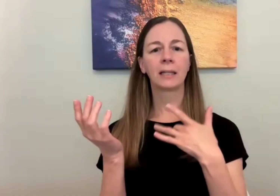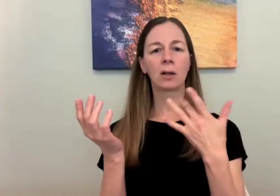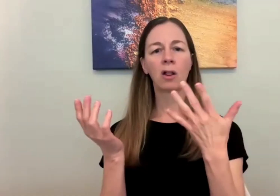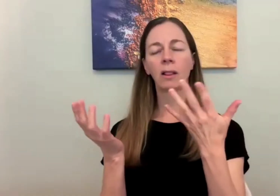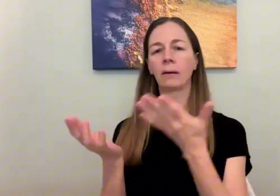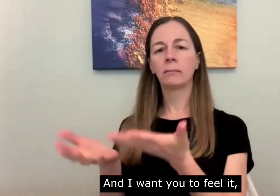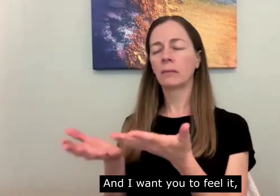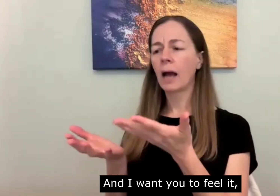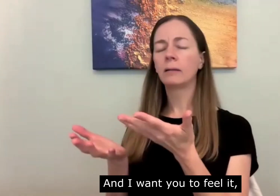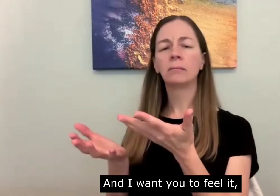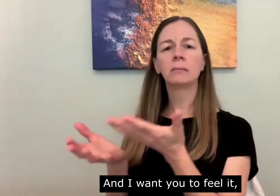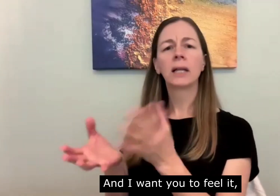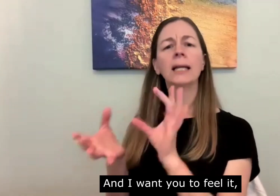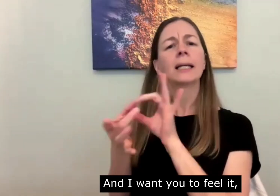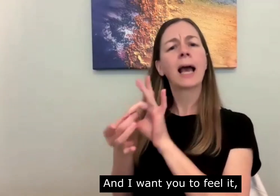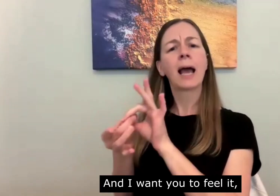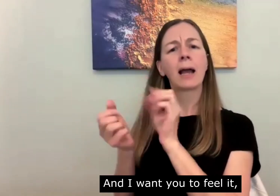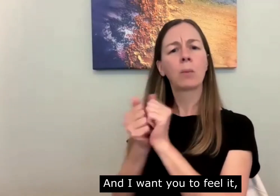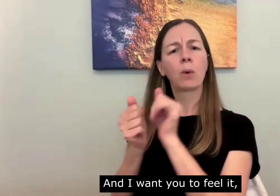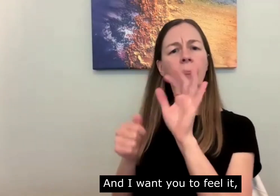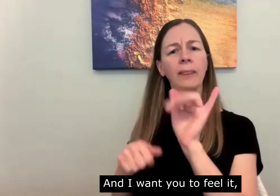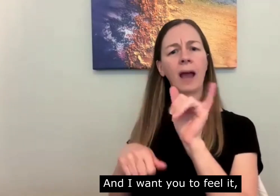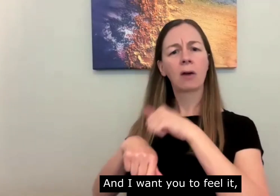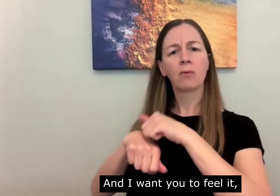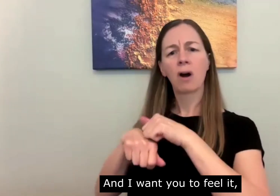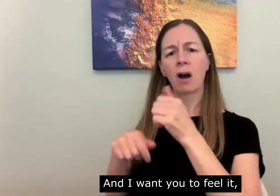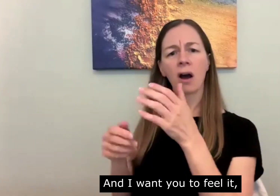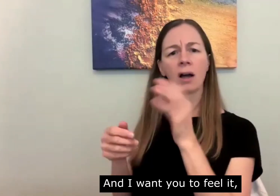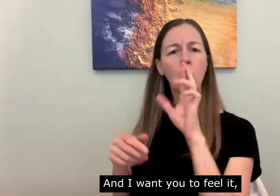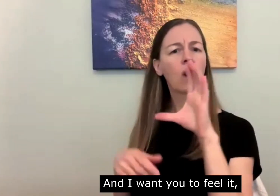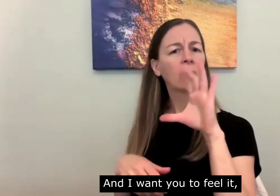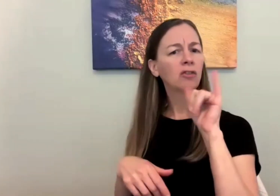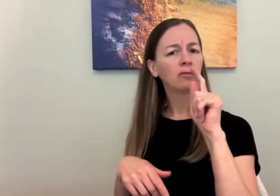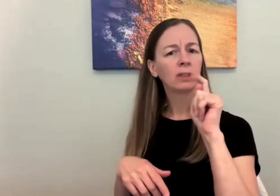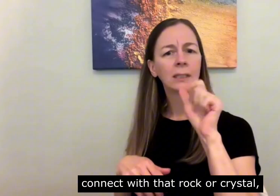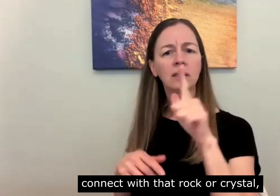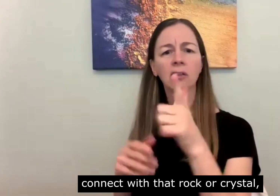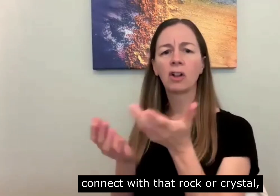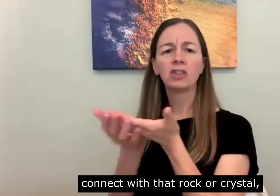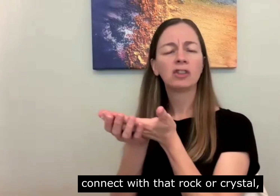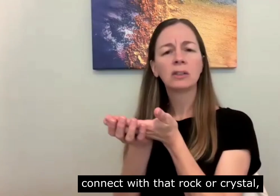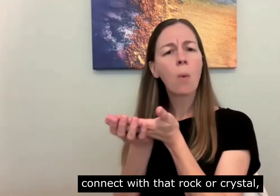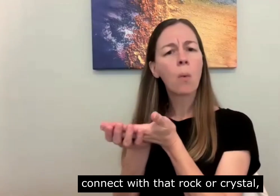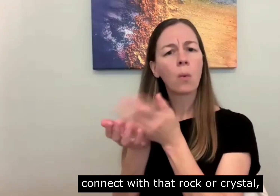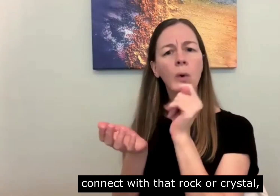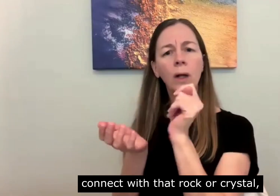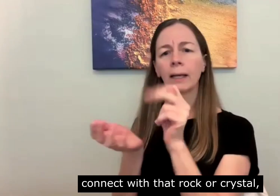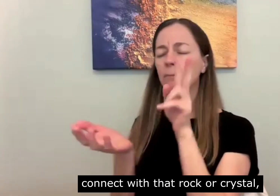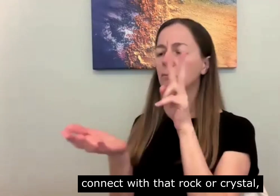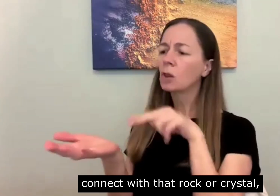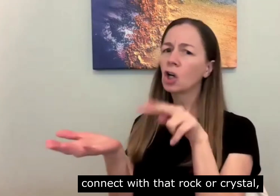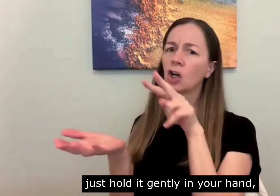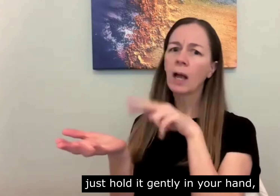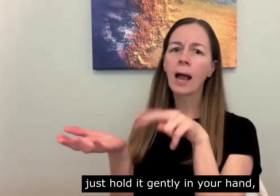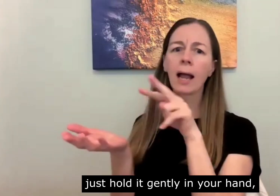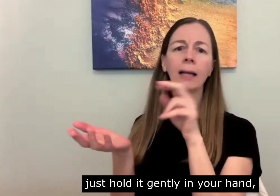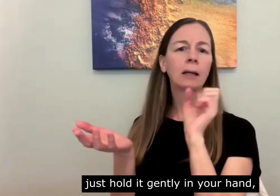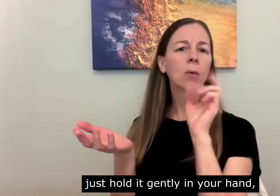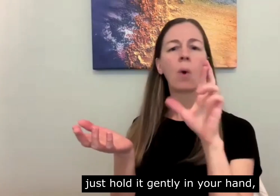And I want you to feel it, connect with that rock or crystal. Just hold it gently in your